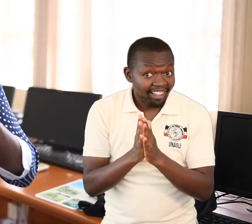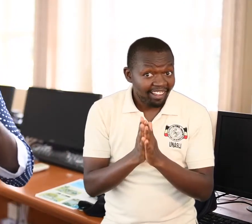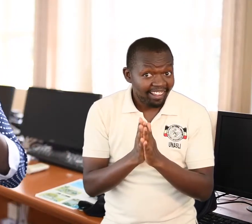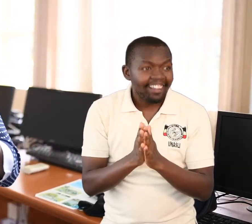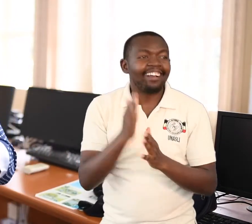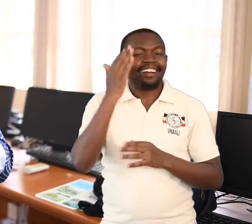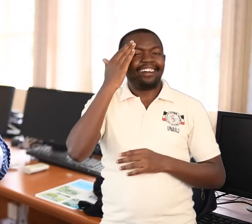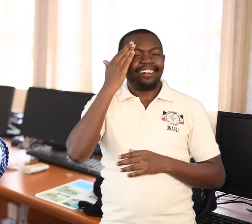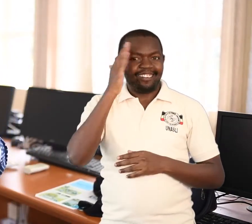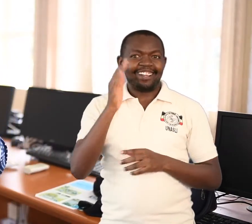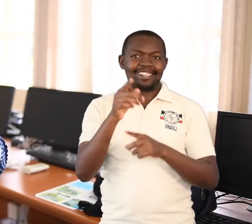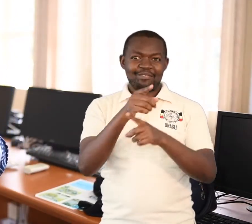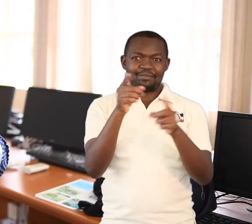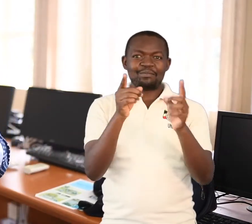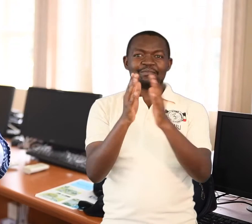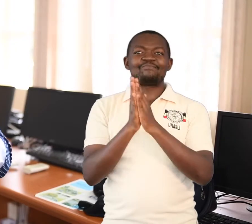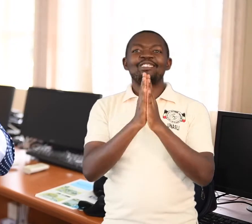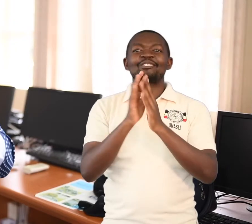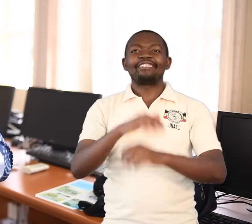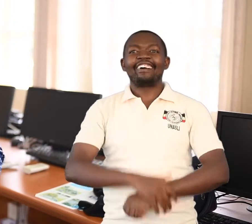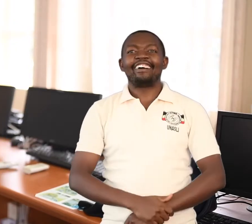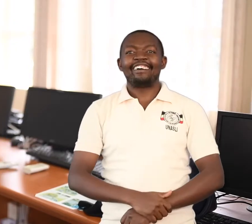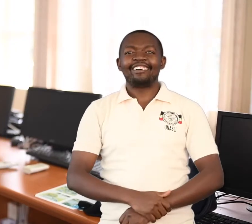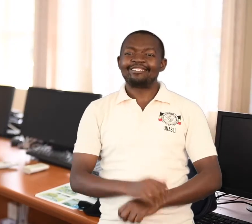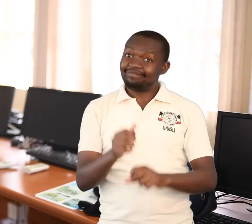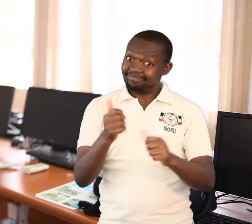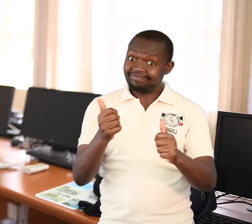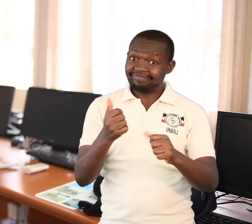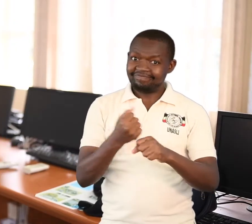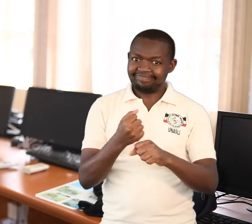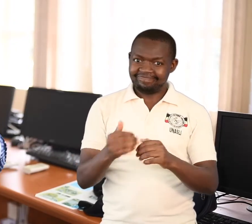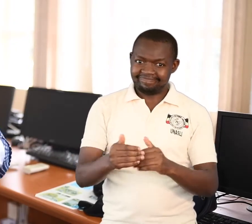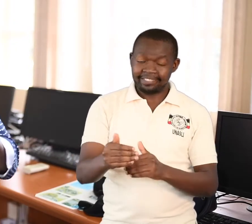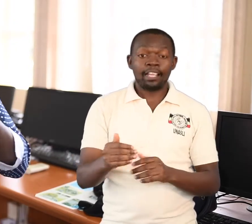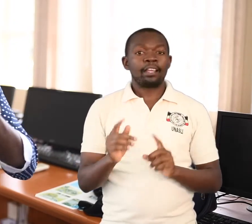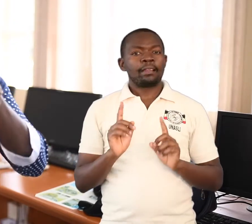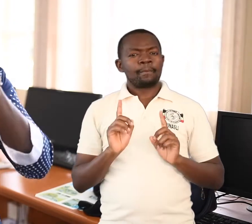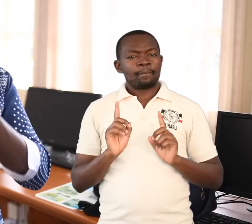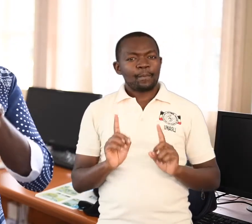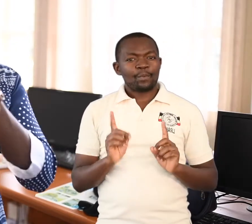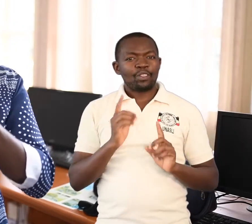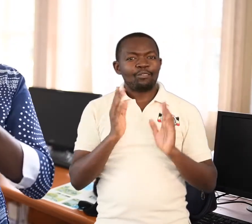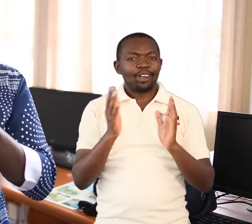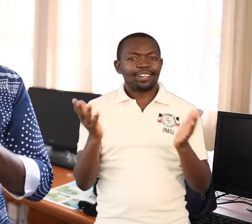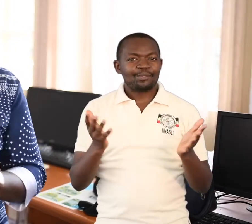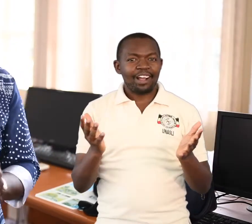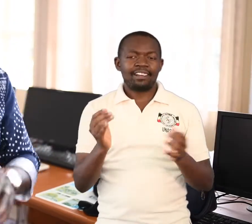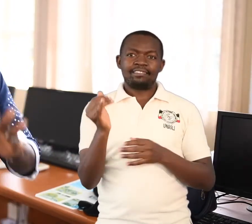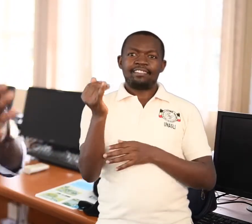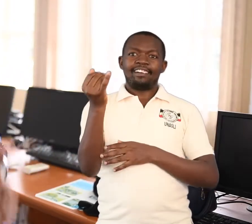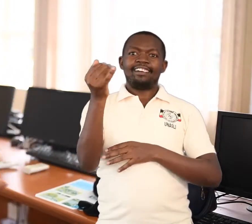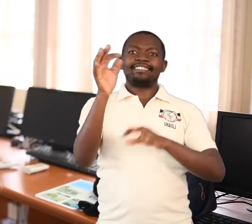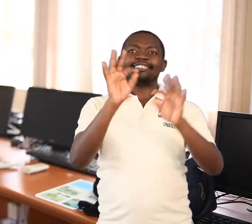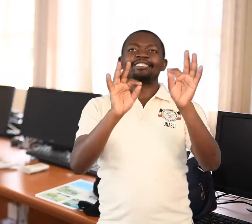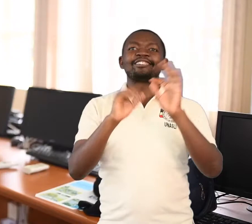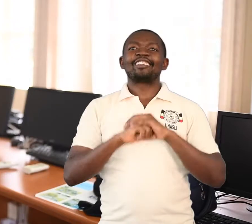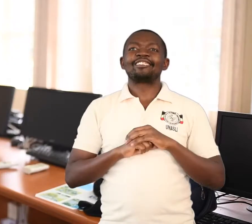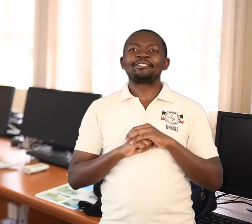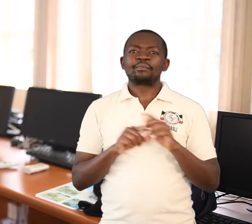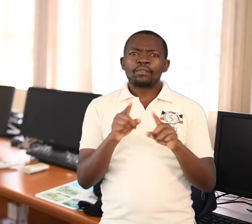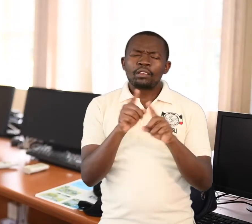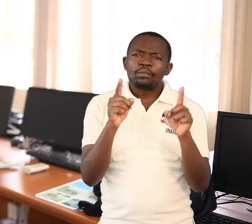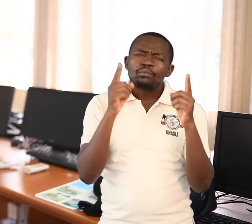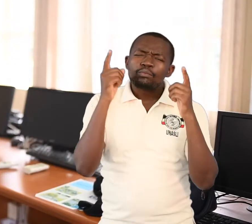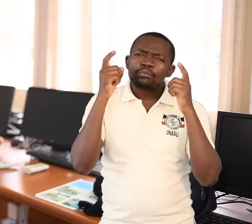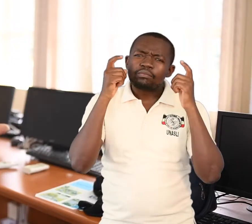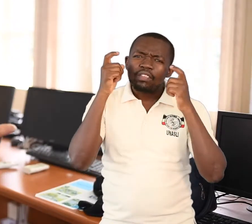I know we are together. Well done. We are now going to look at the importance of art and design. Why do you think we